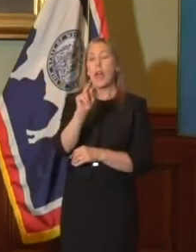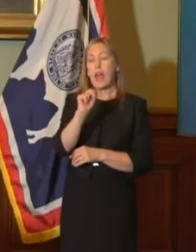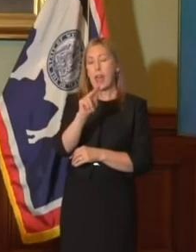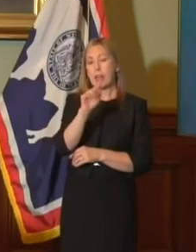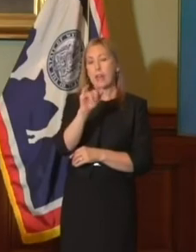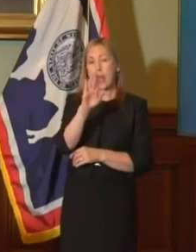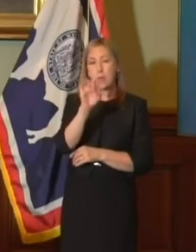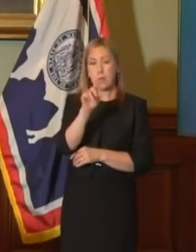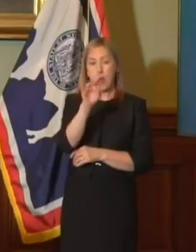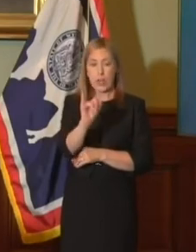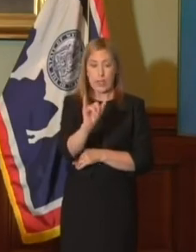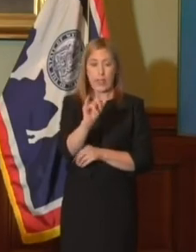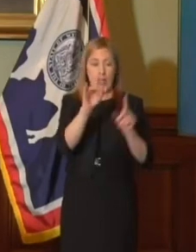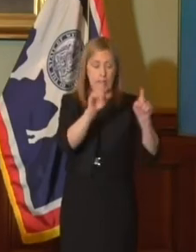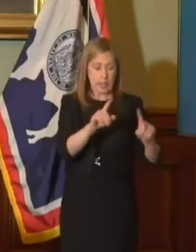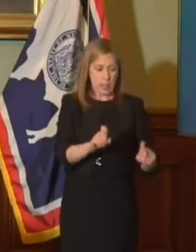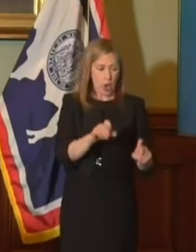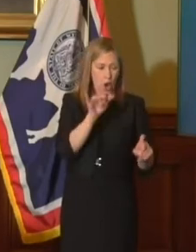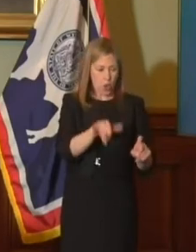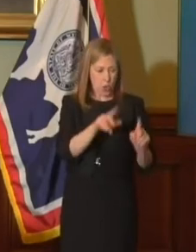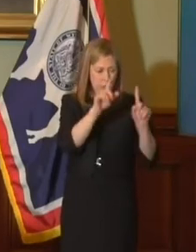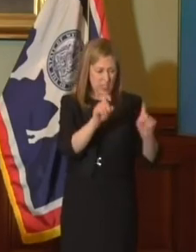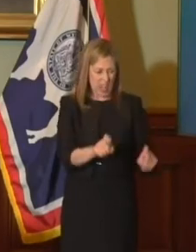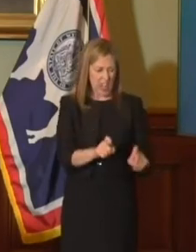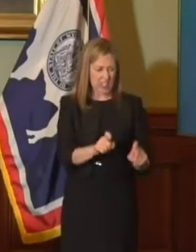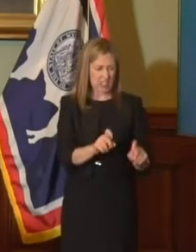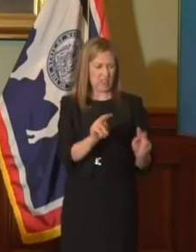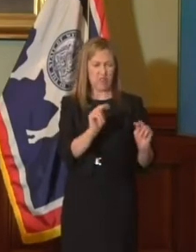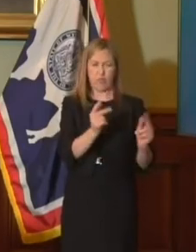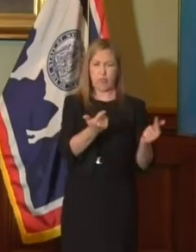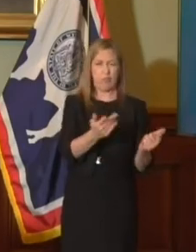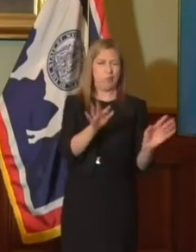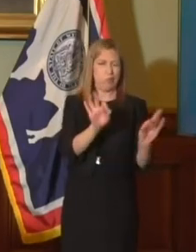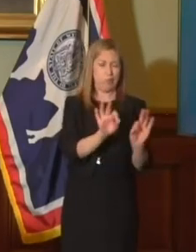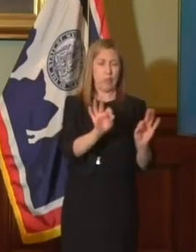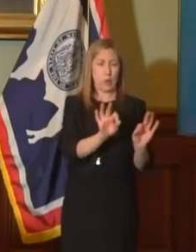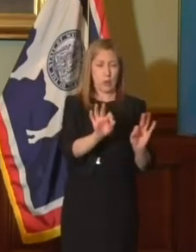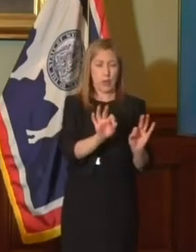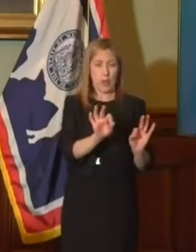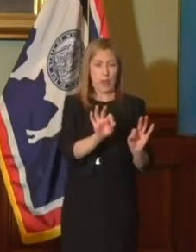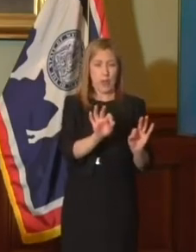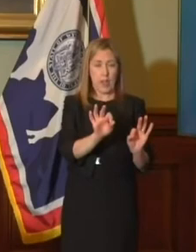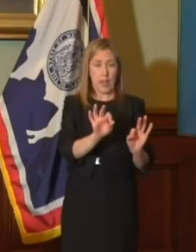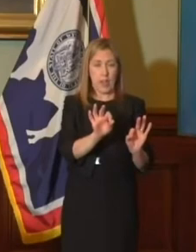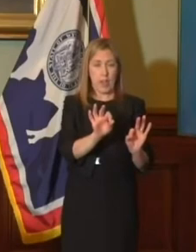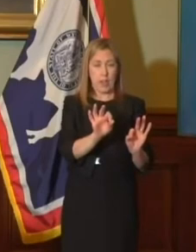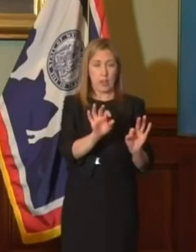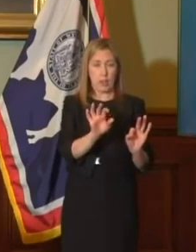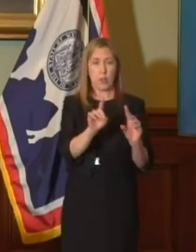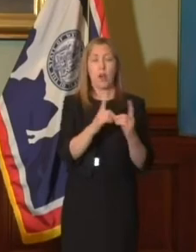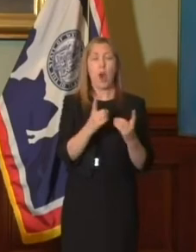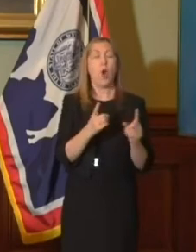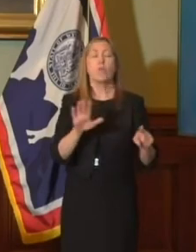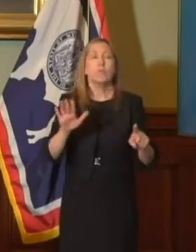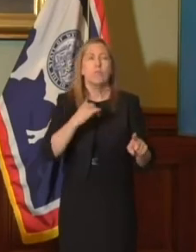coronavirus. Are these tests benign given to the Department of Health?